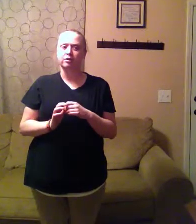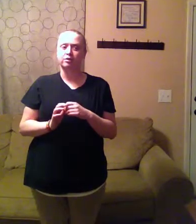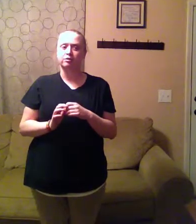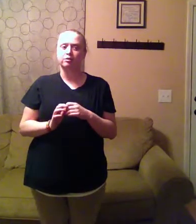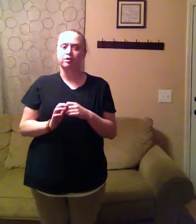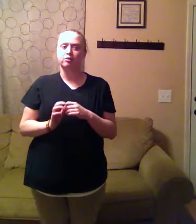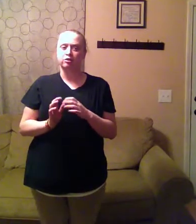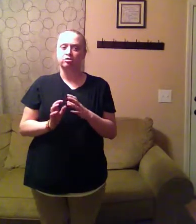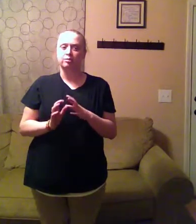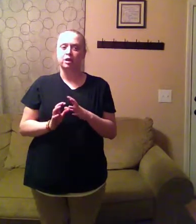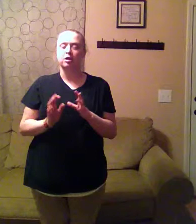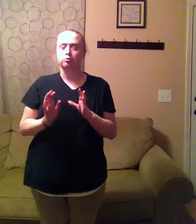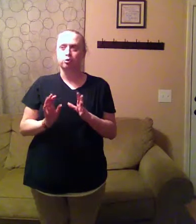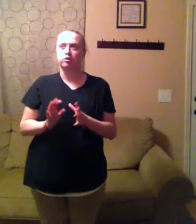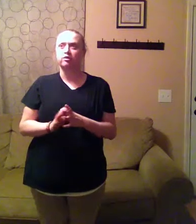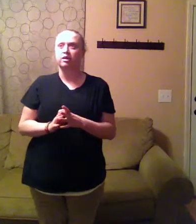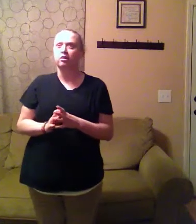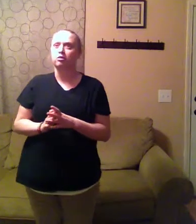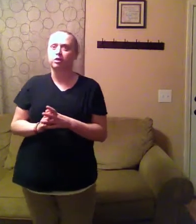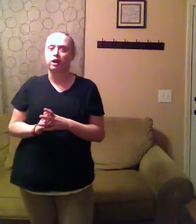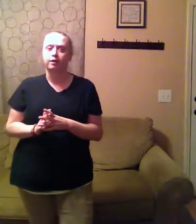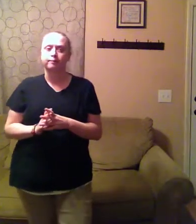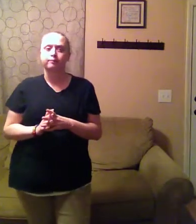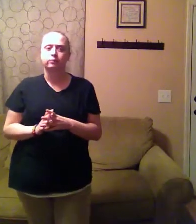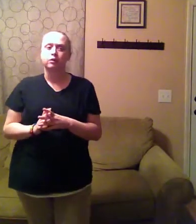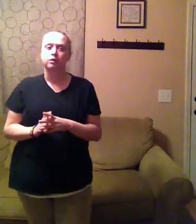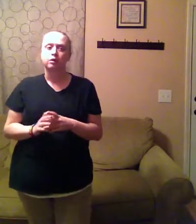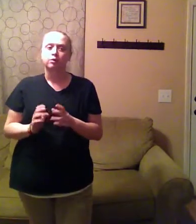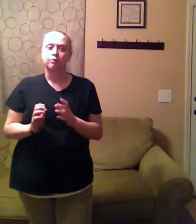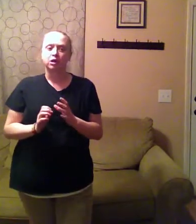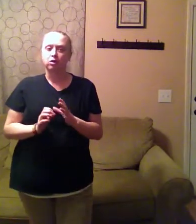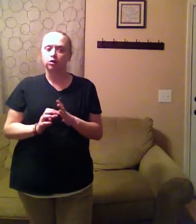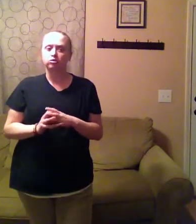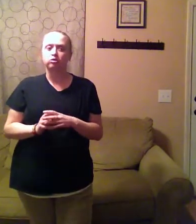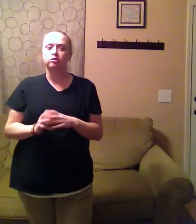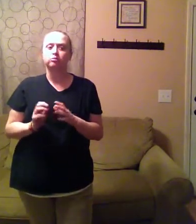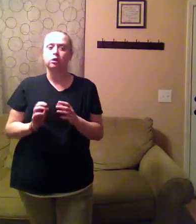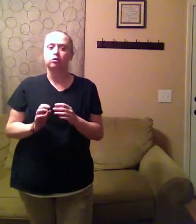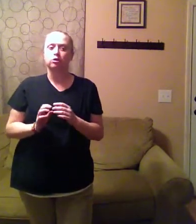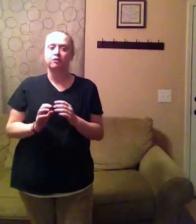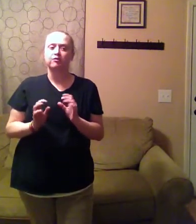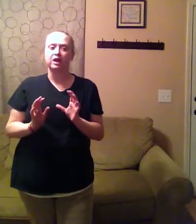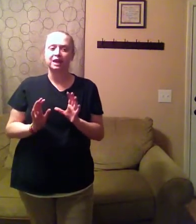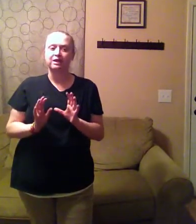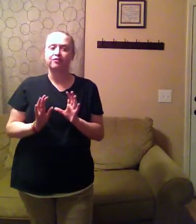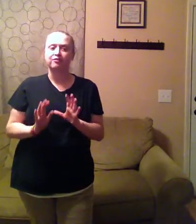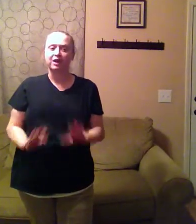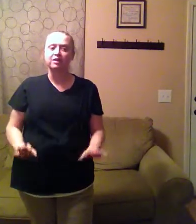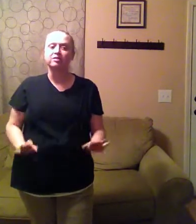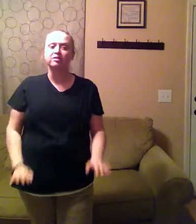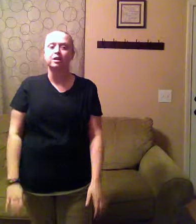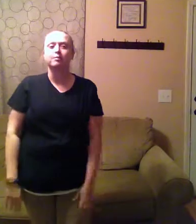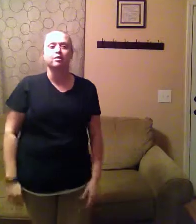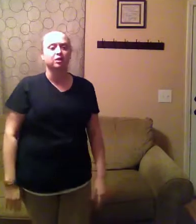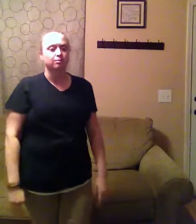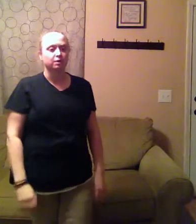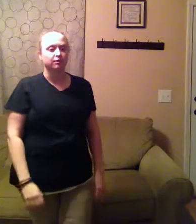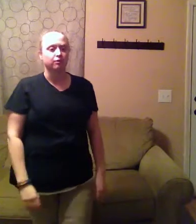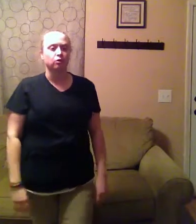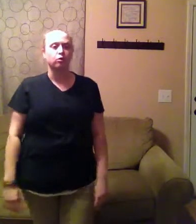there that are legitimate and worth taking a look at. Being college students, we all know that finding an effective study method can be difficult,